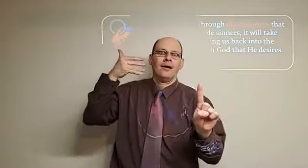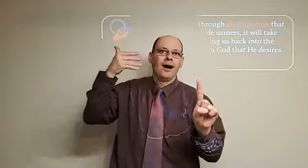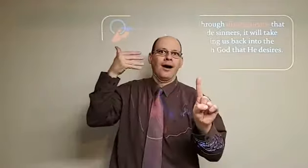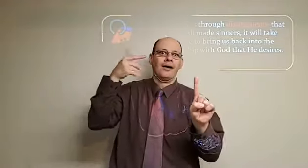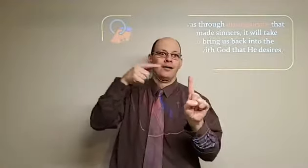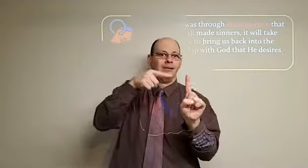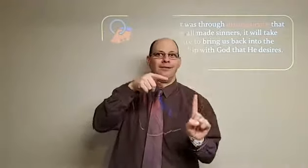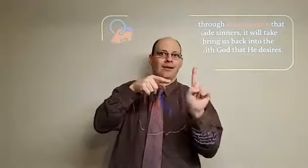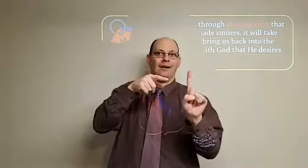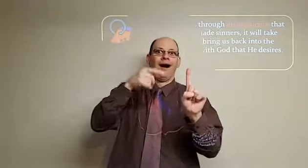God